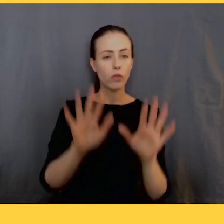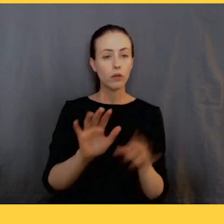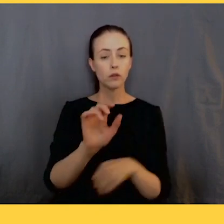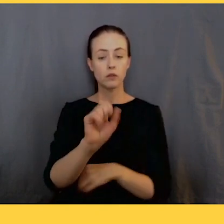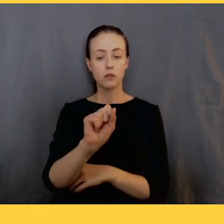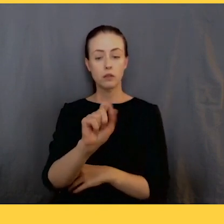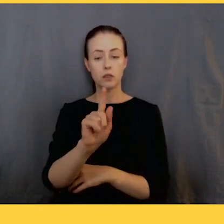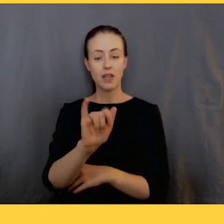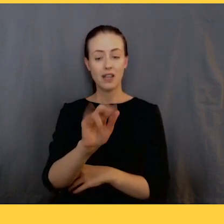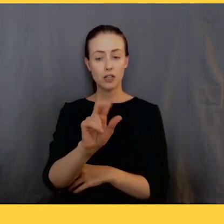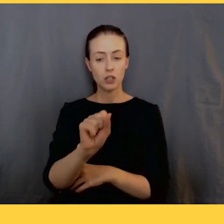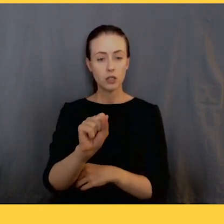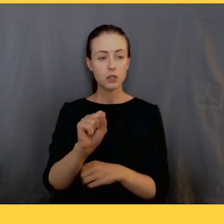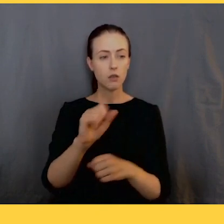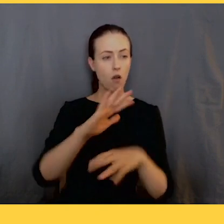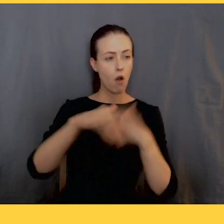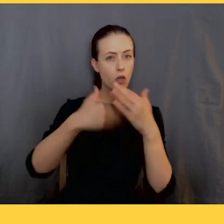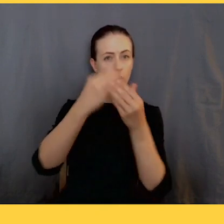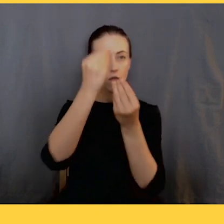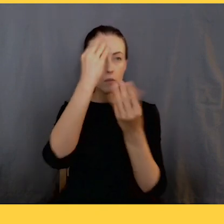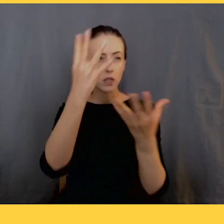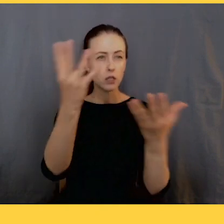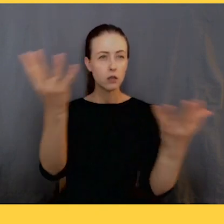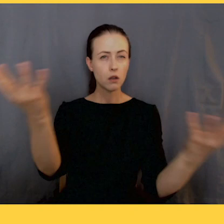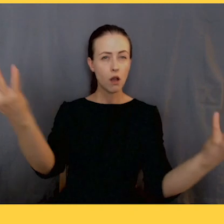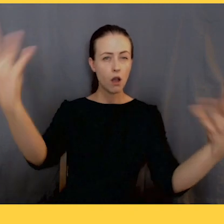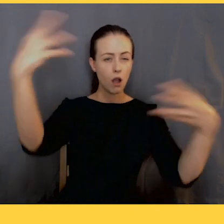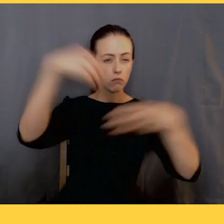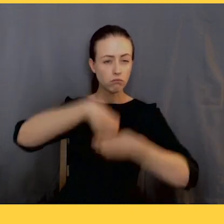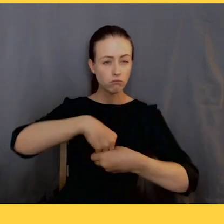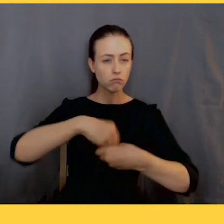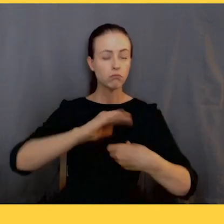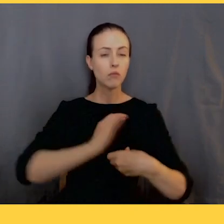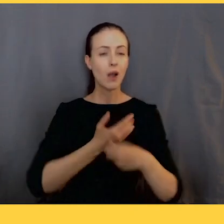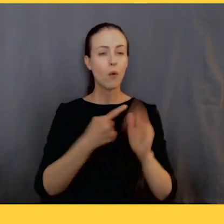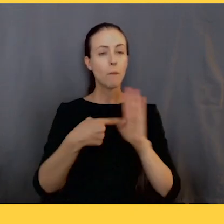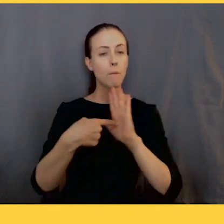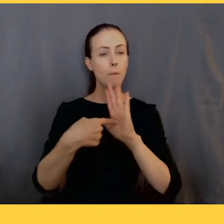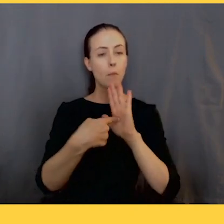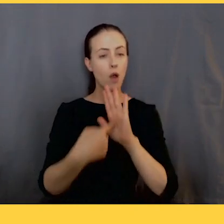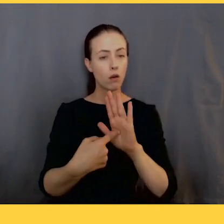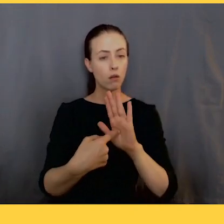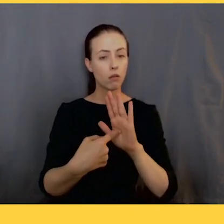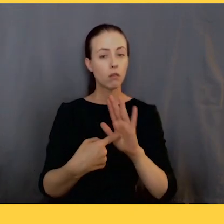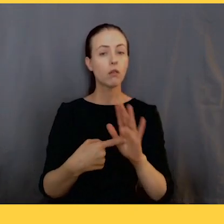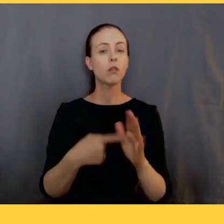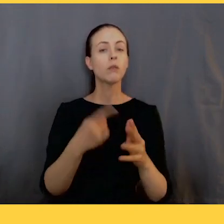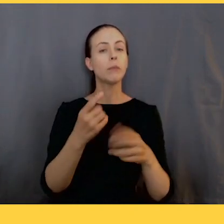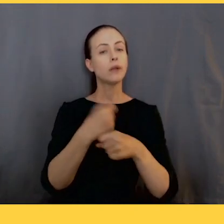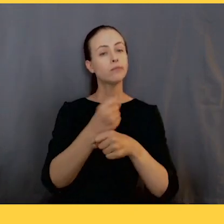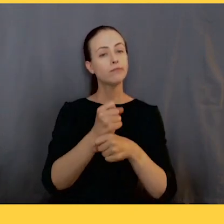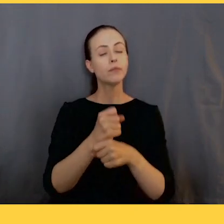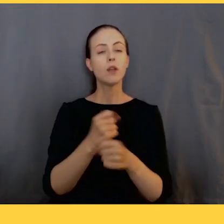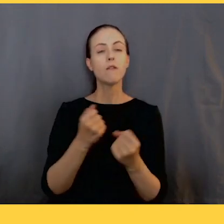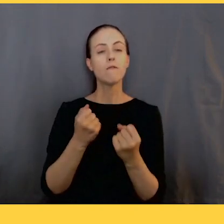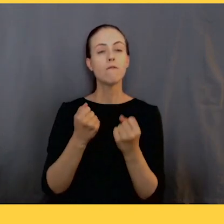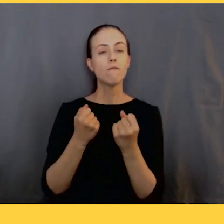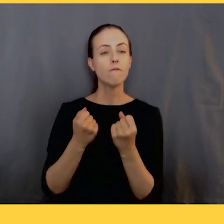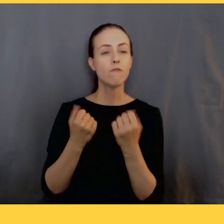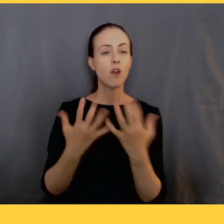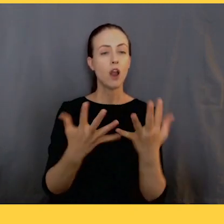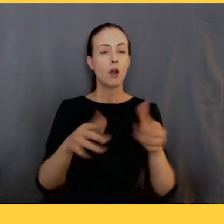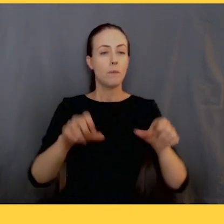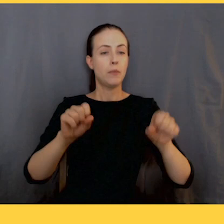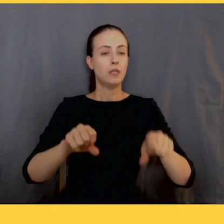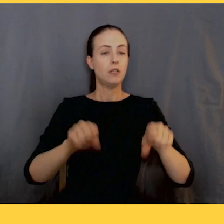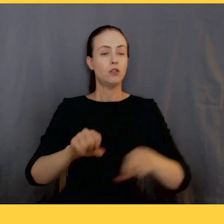stations. All these information are feeding into our weather model, and we're generating what's called a fire potential index,